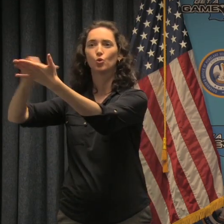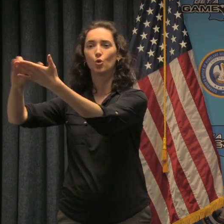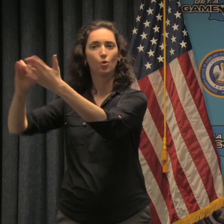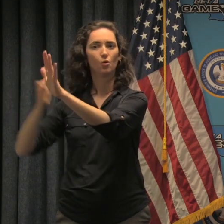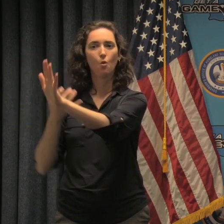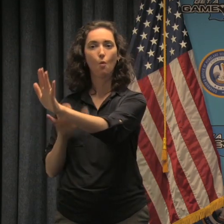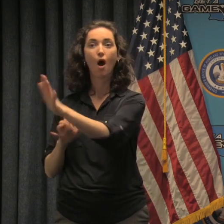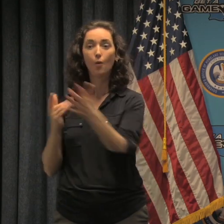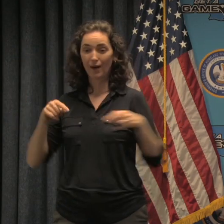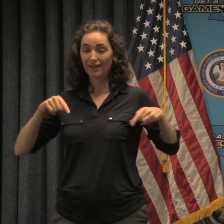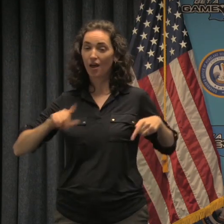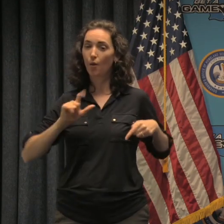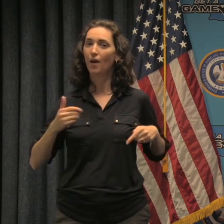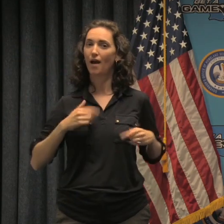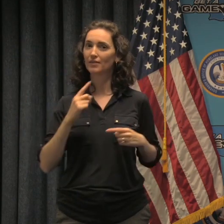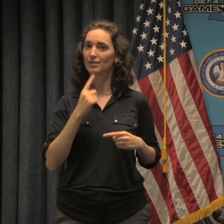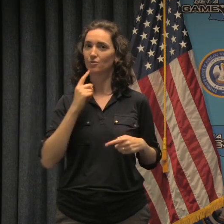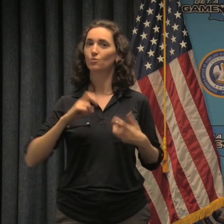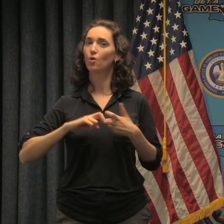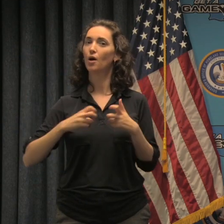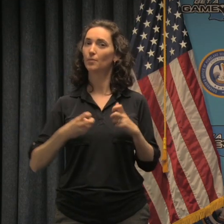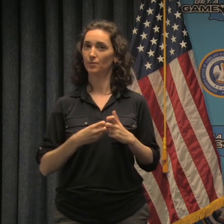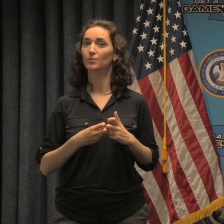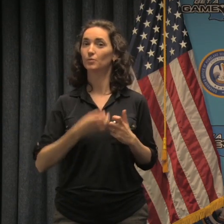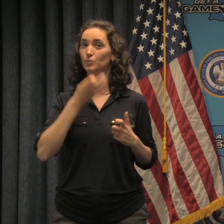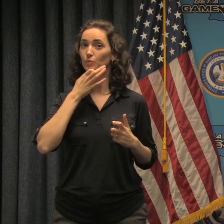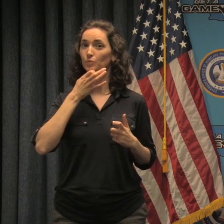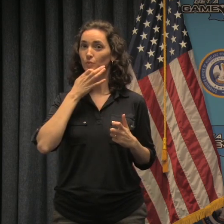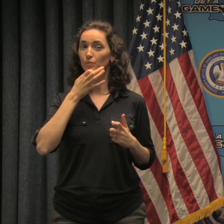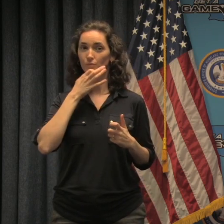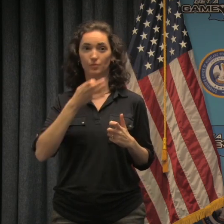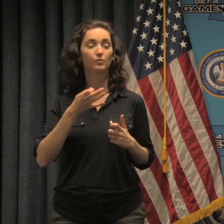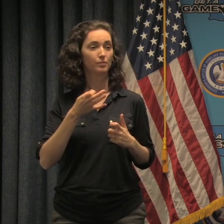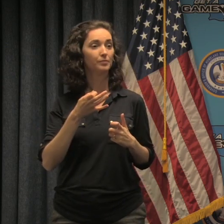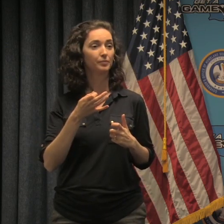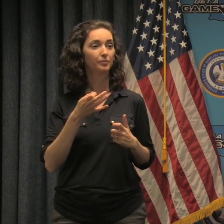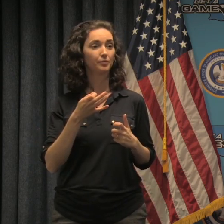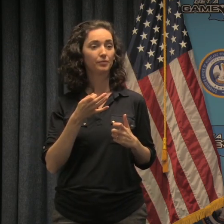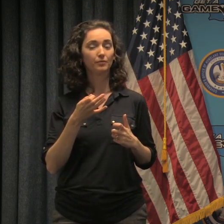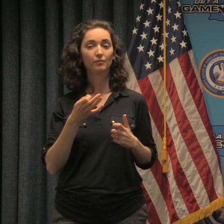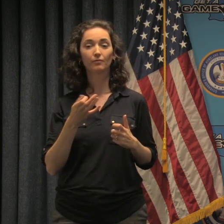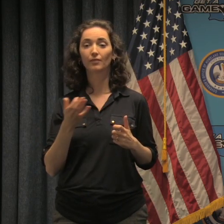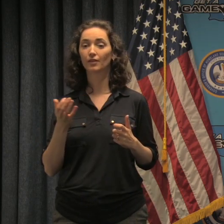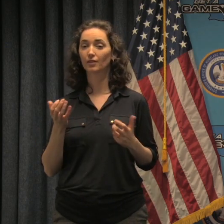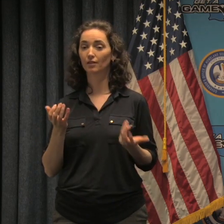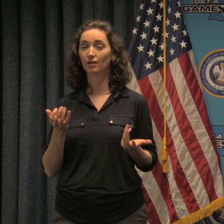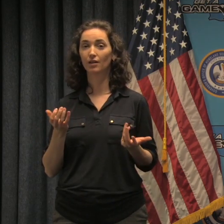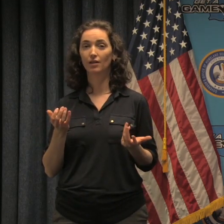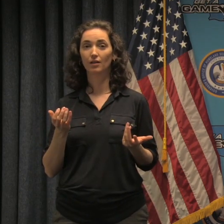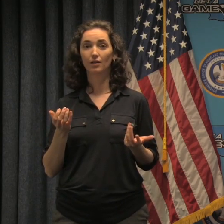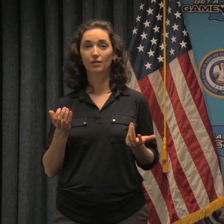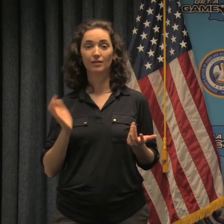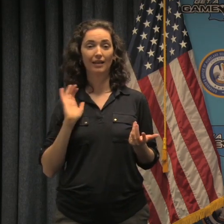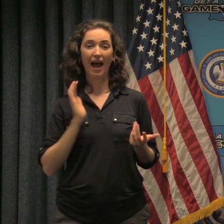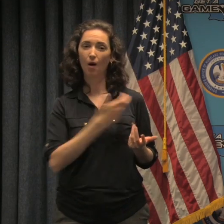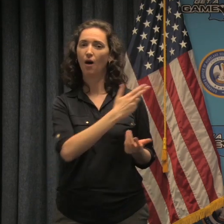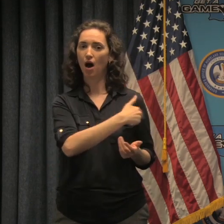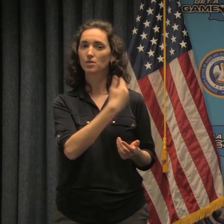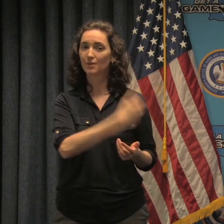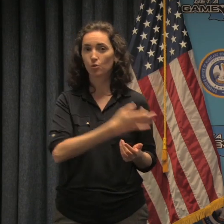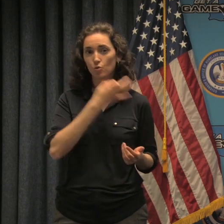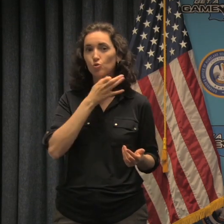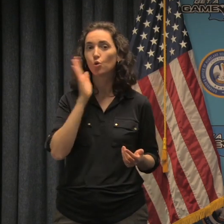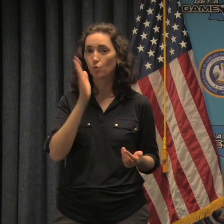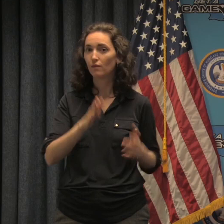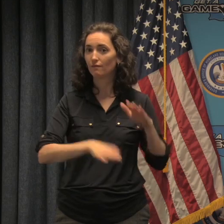real problems here in Louisiana in the not too distant future with respect to our capacity to deliver health care, and it is